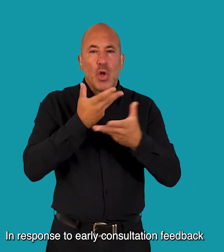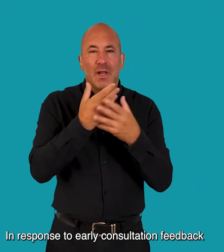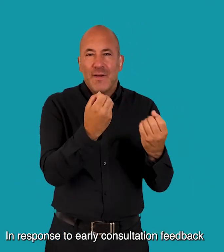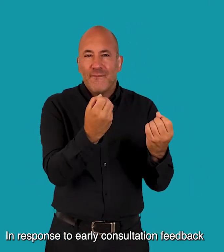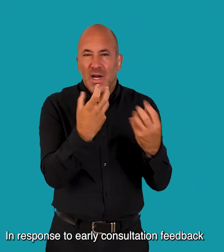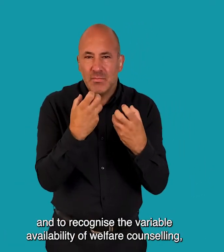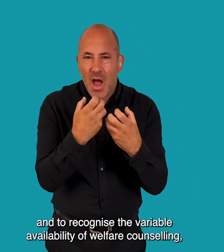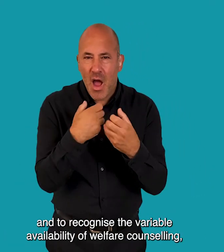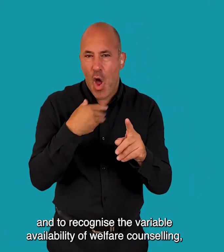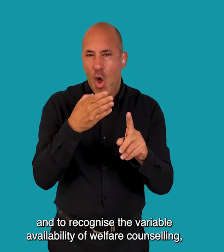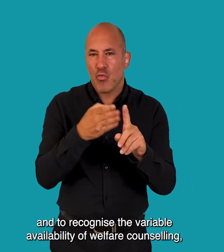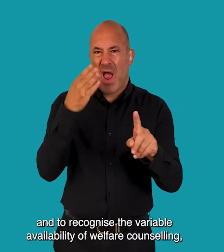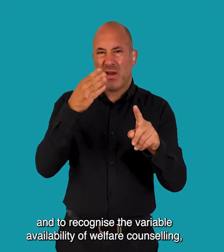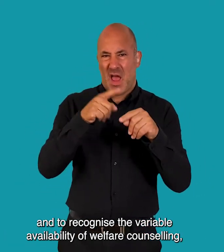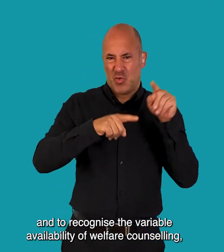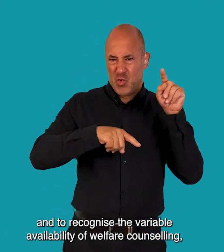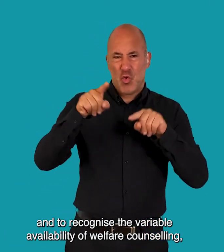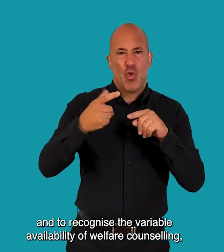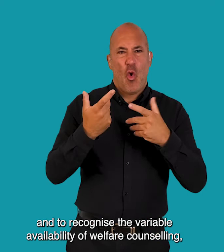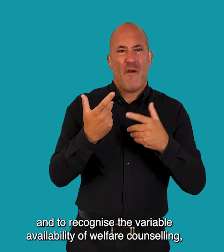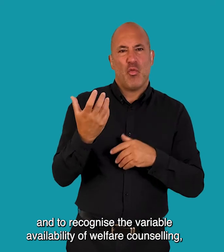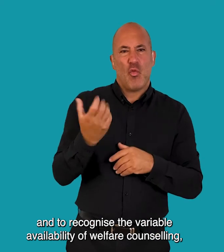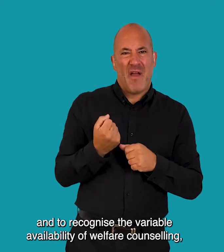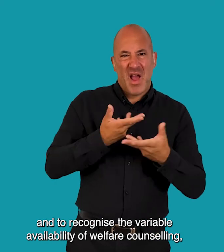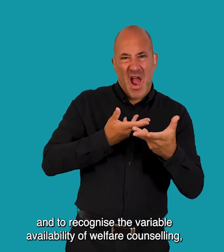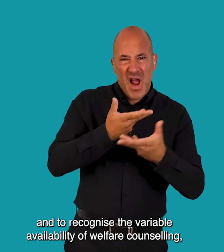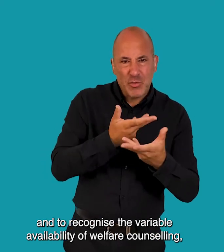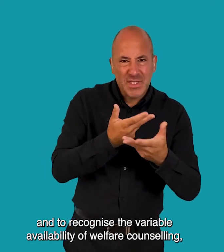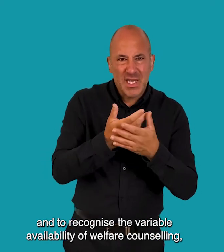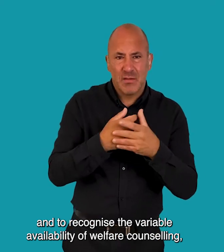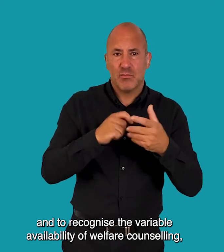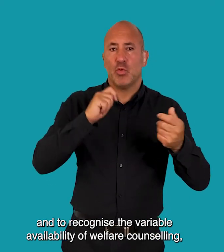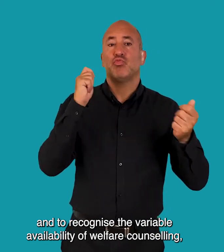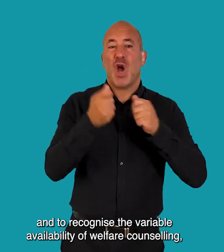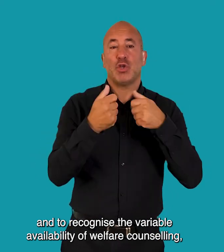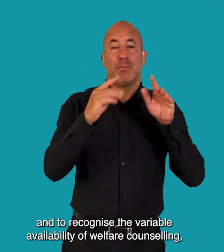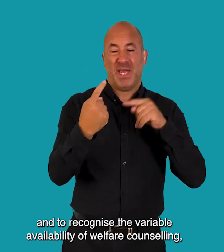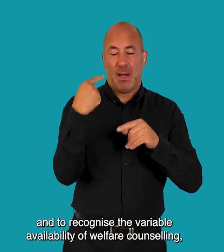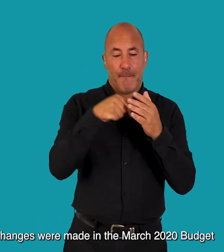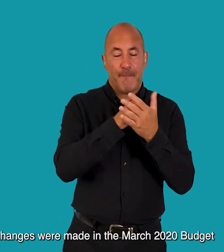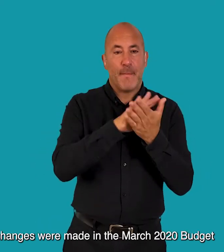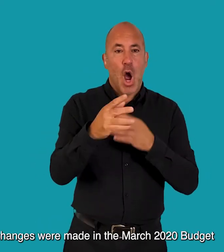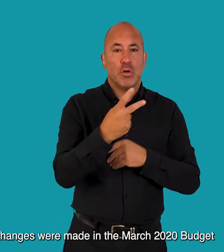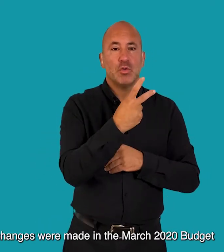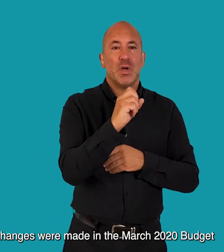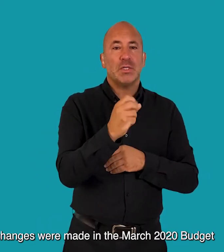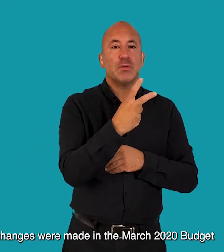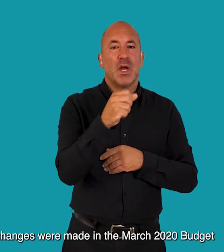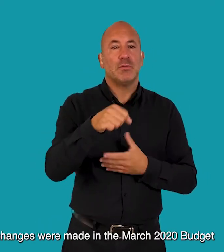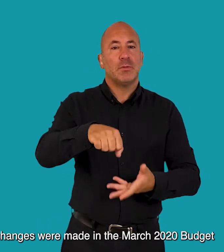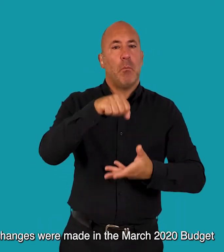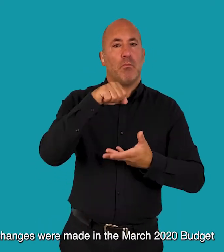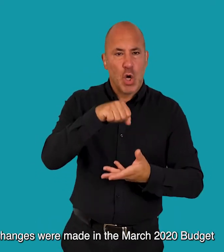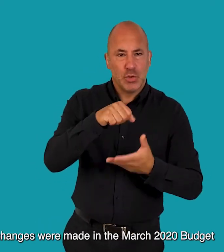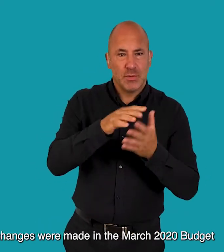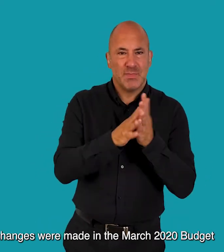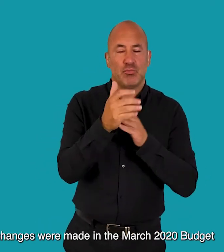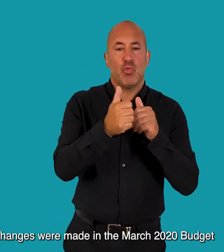feedback and to recognise the variable availability of welfare counselling. Changes were made in the March 2020